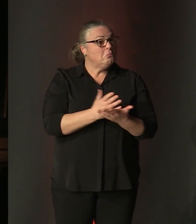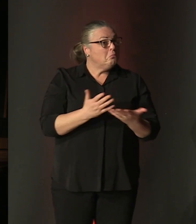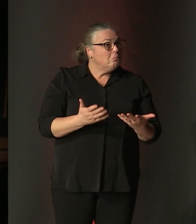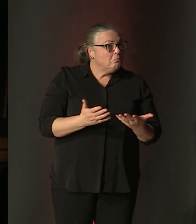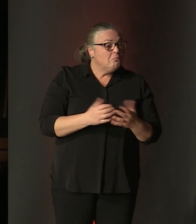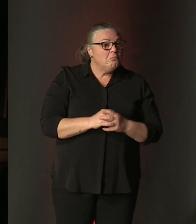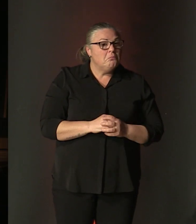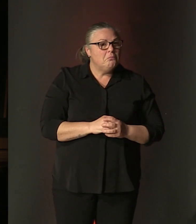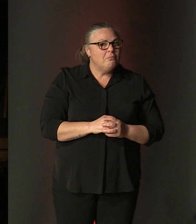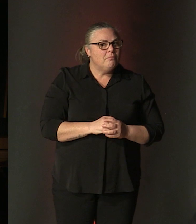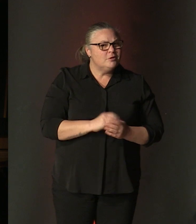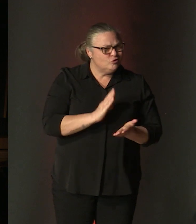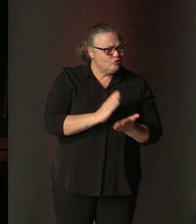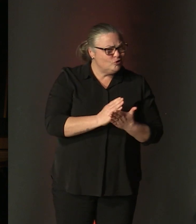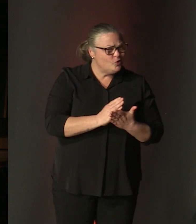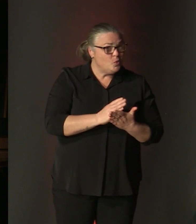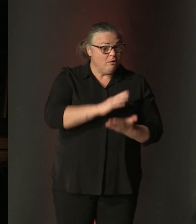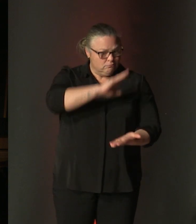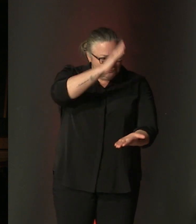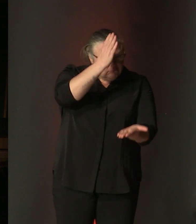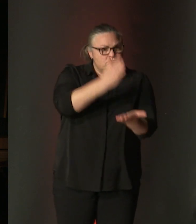Is it non-fiction?